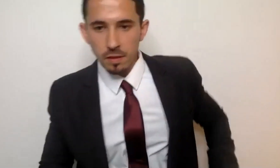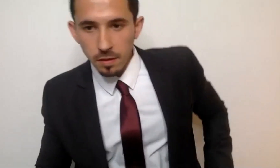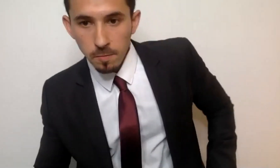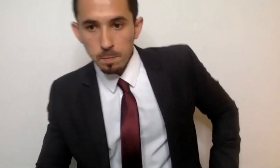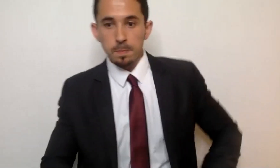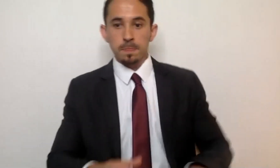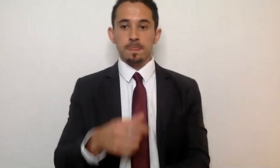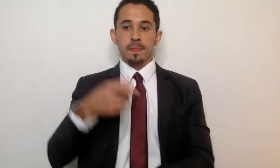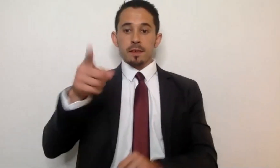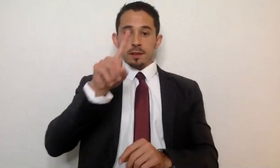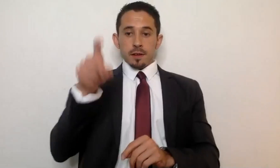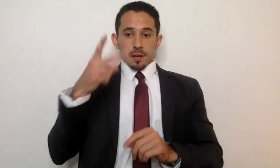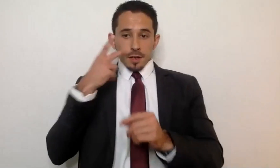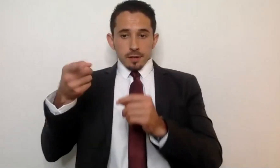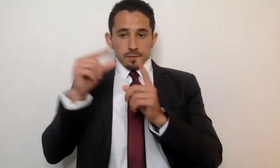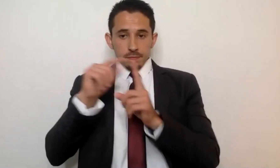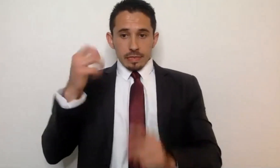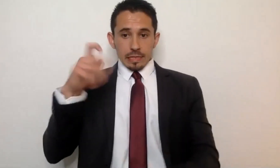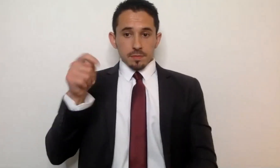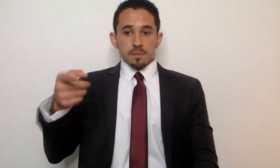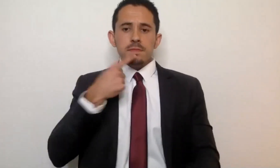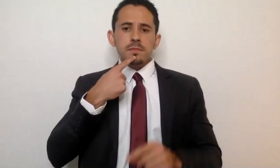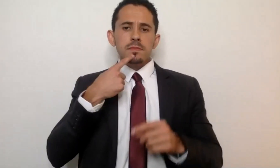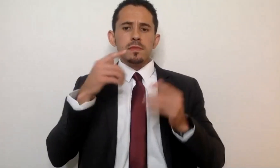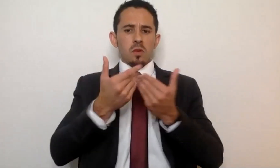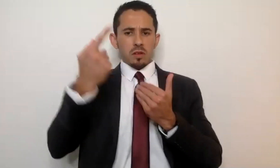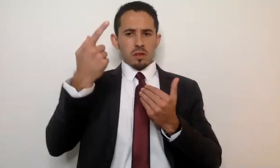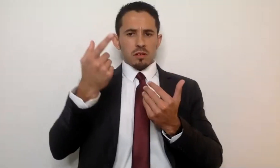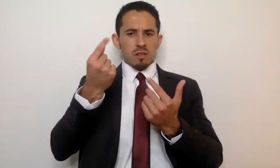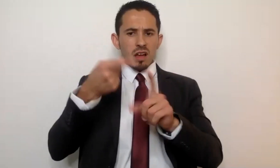So I see a question. I'll go ahead and sign it.